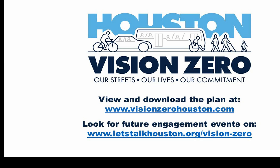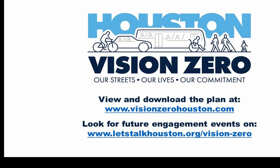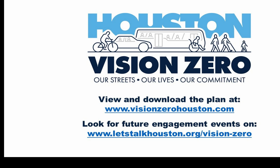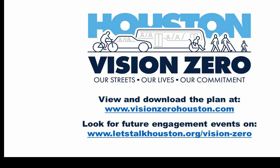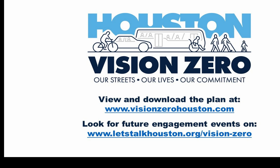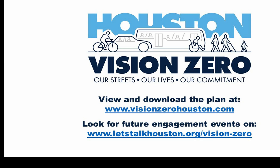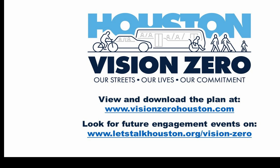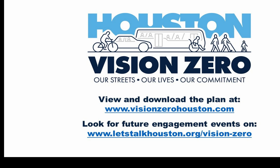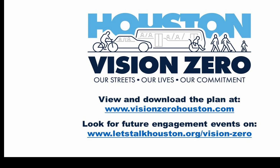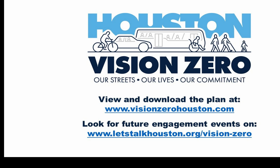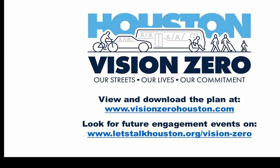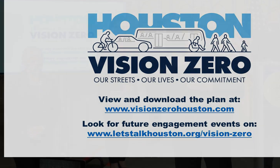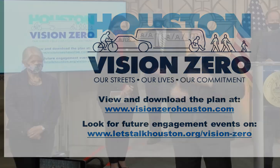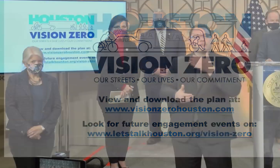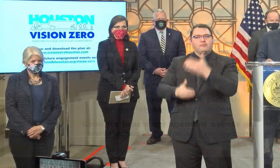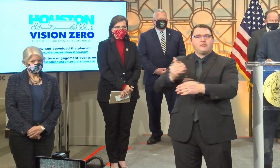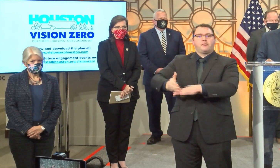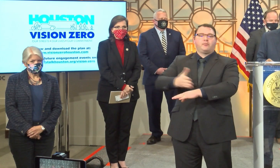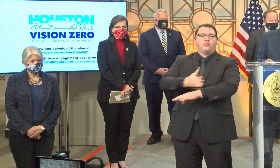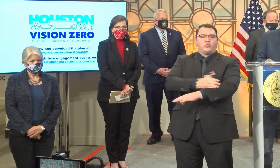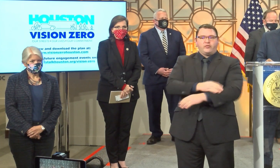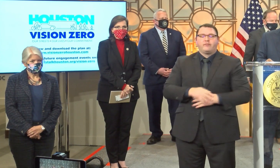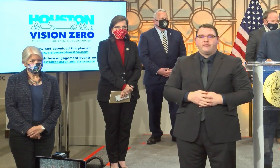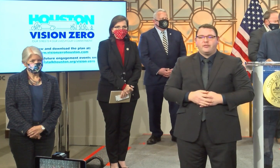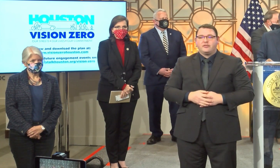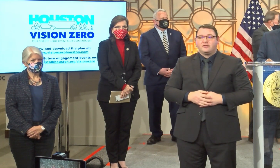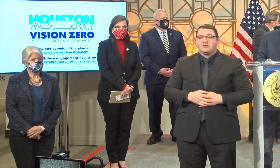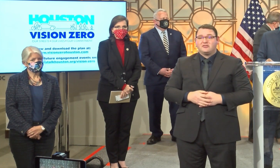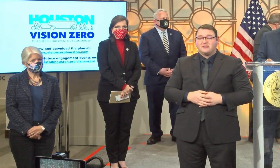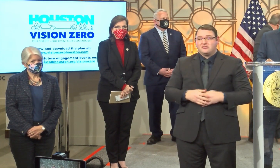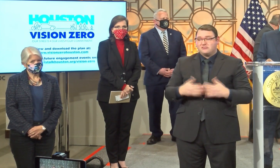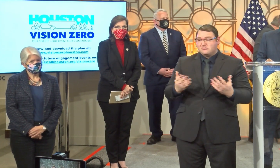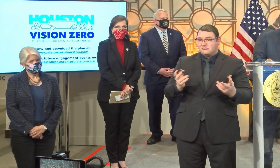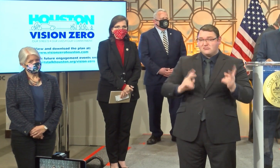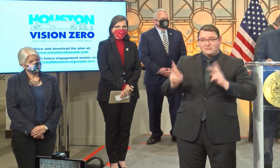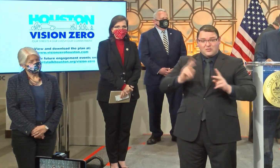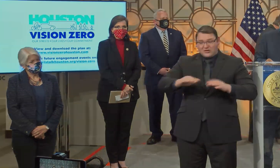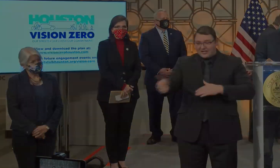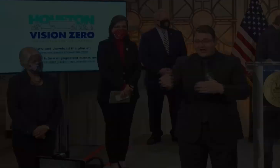acceptable on our city streets and highways, none, absolutely none, zero.